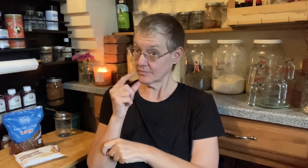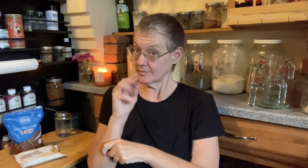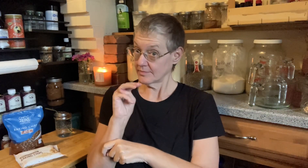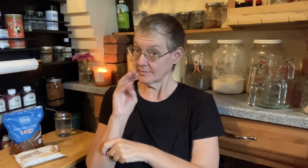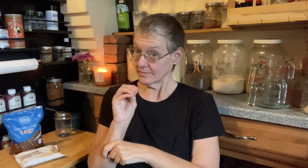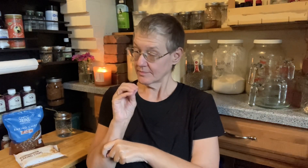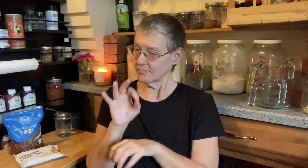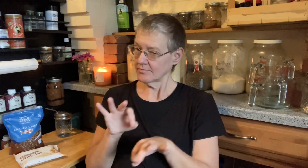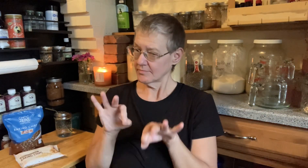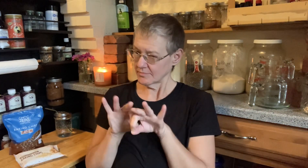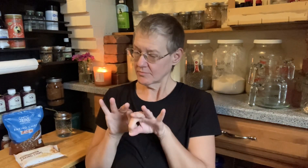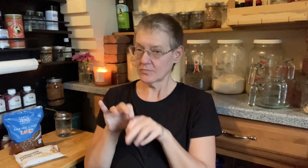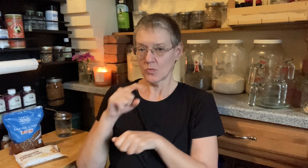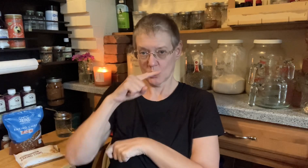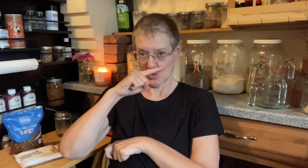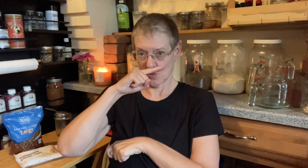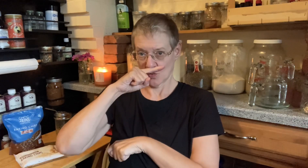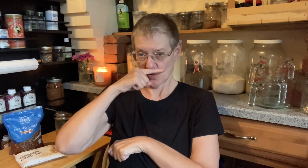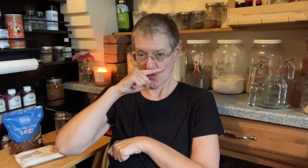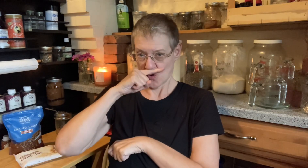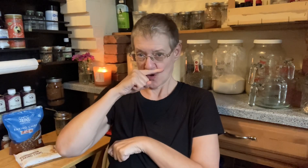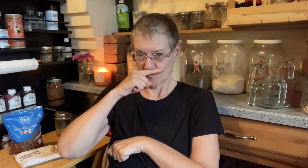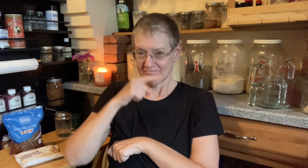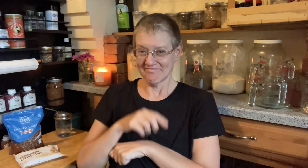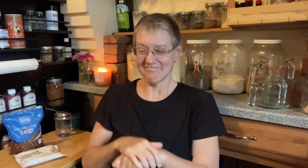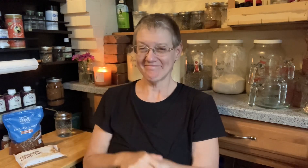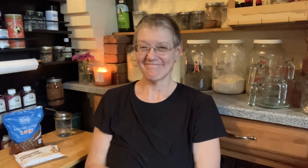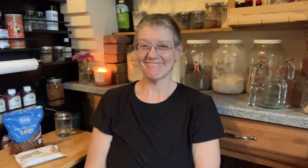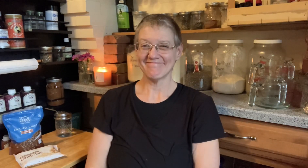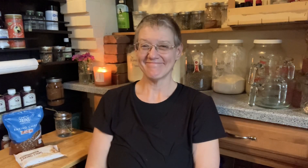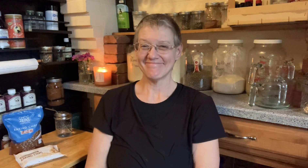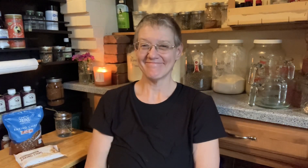from non-GMO, which is important to me, corn.